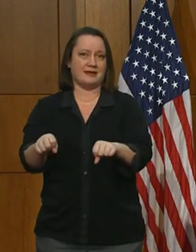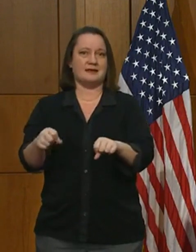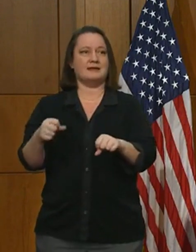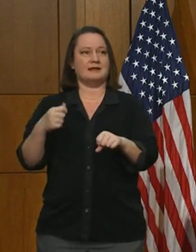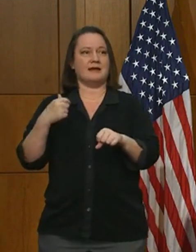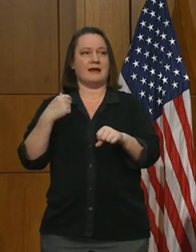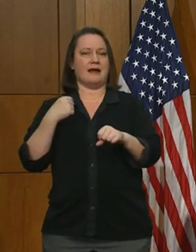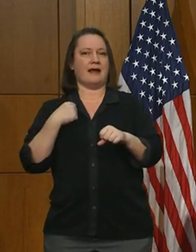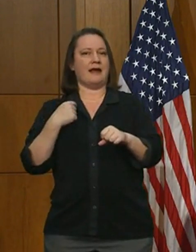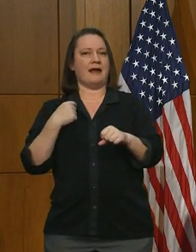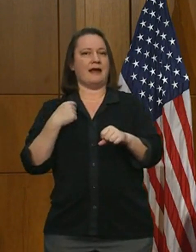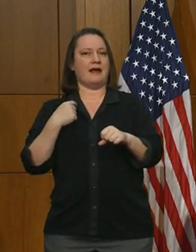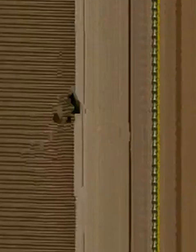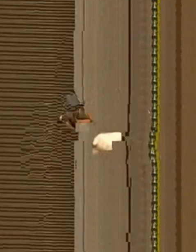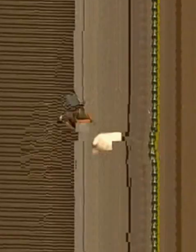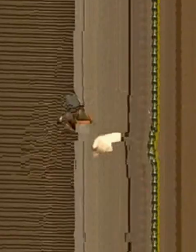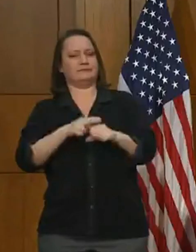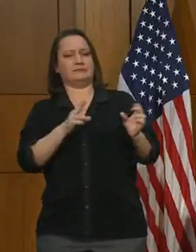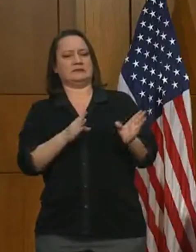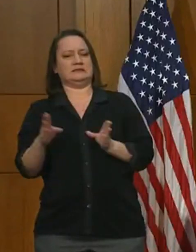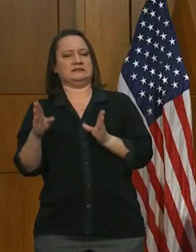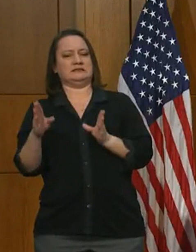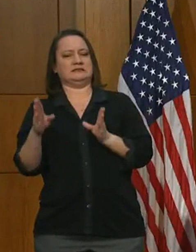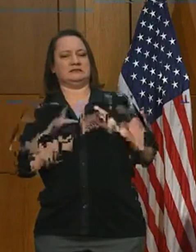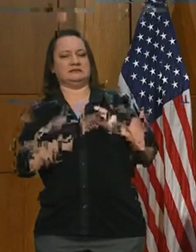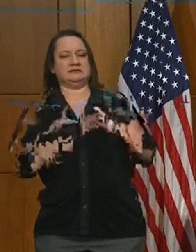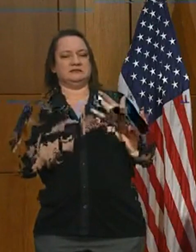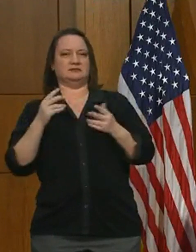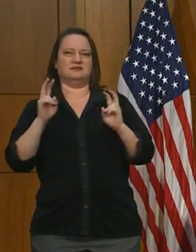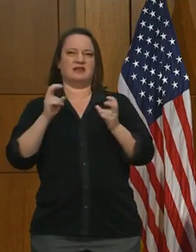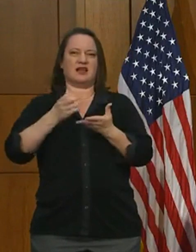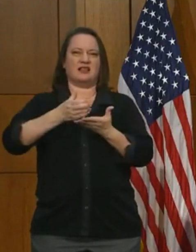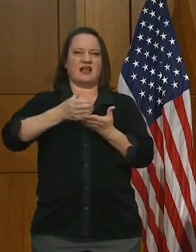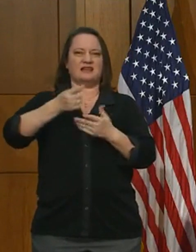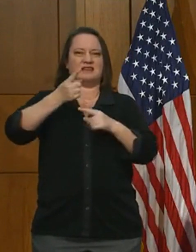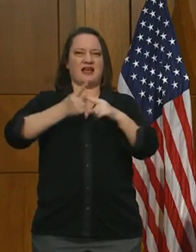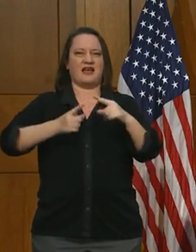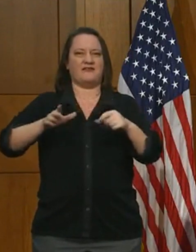I am hopeful that our students will be back in the classroom this fall.